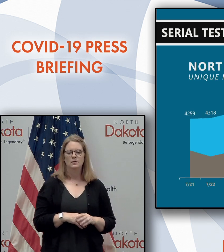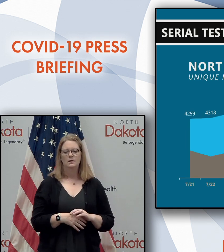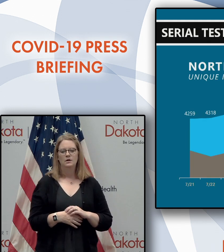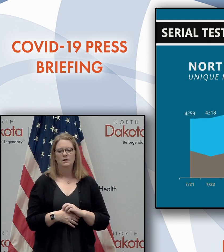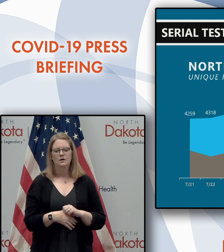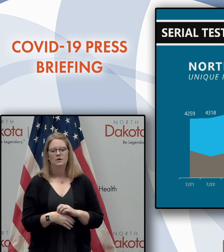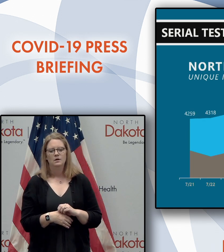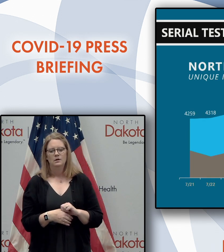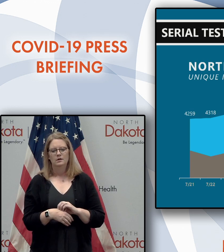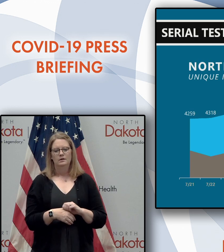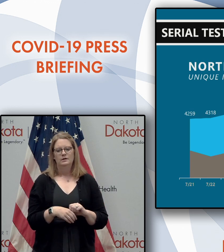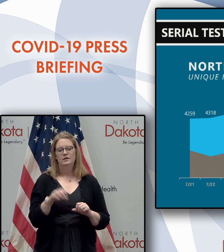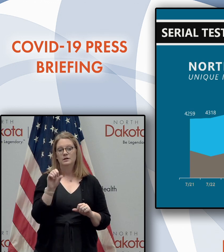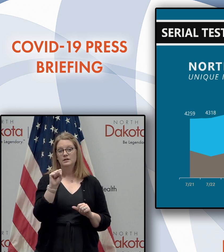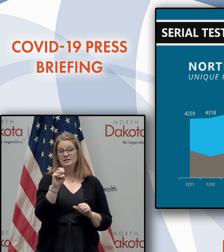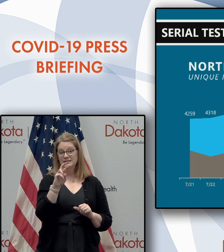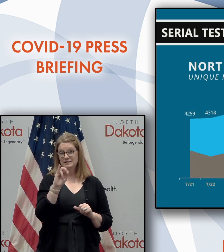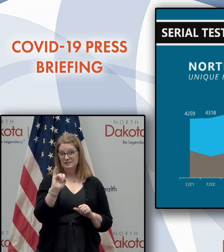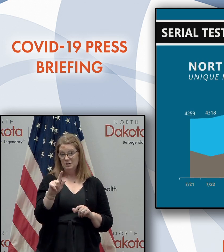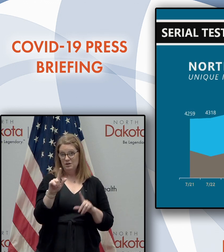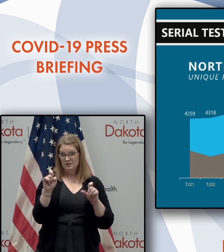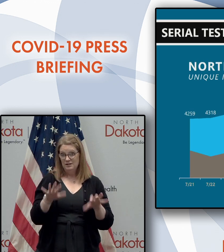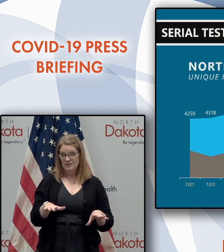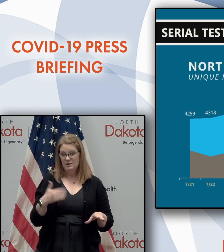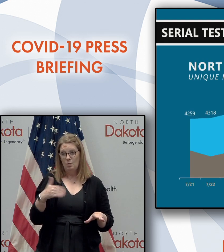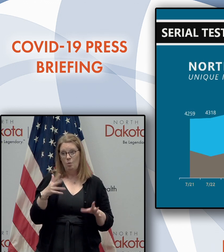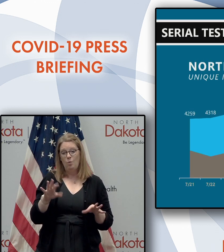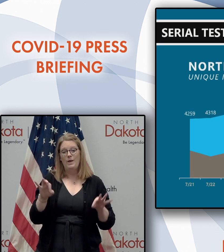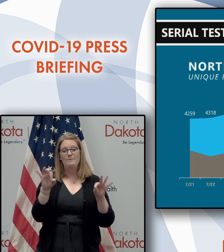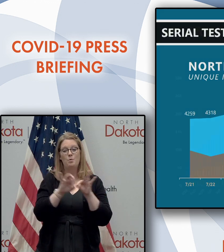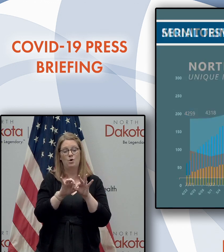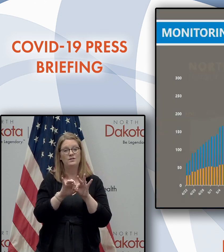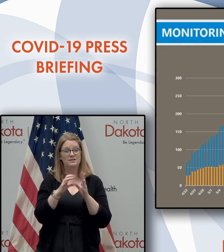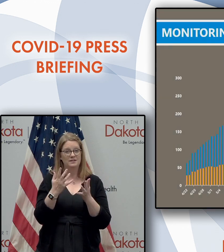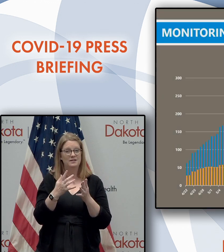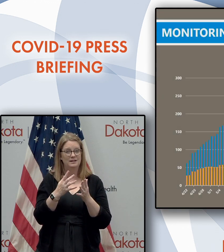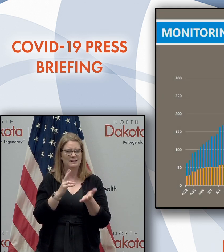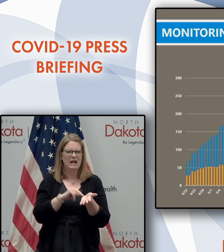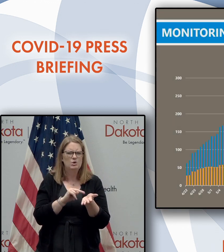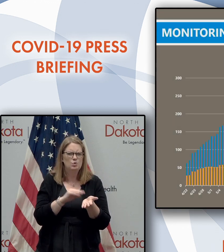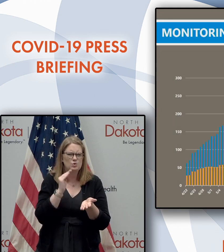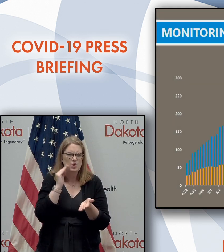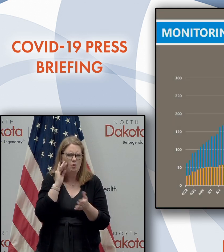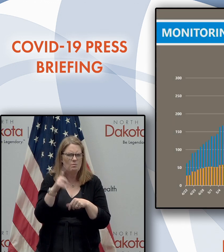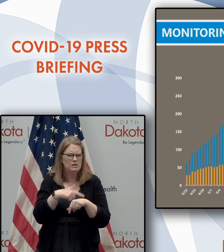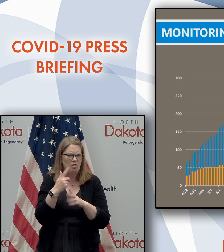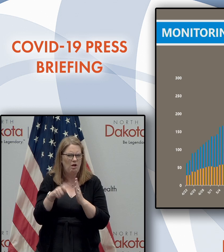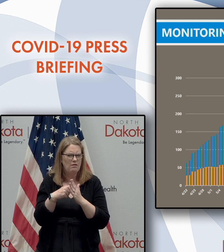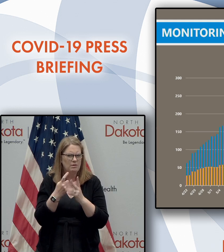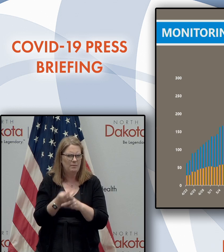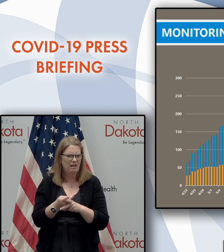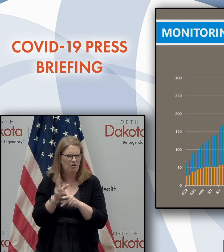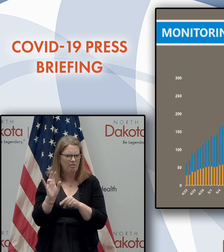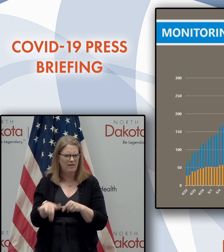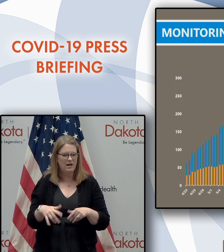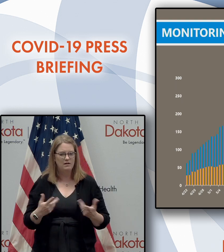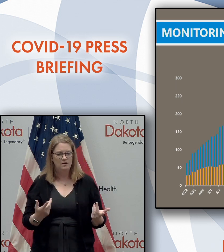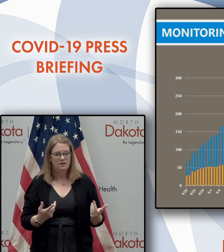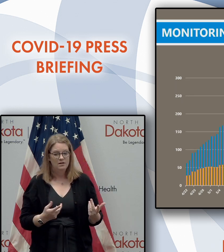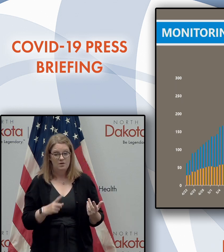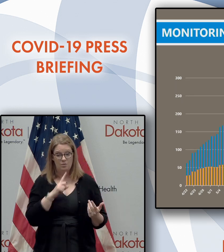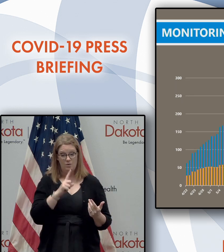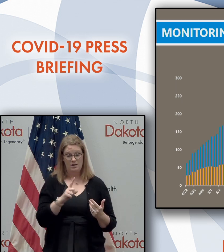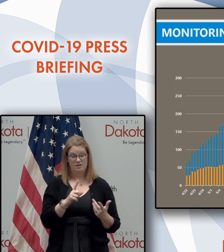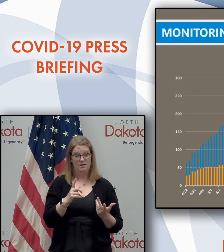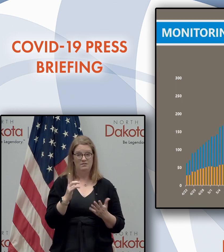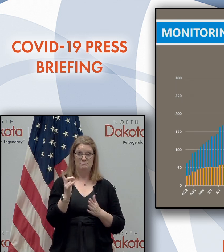Serial testing really matters in long-term care, and when we take a look at the long-term care cases, again, one of the great success stories we